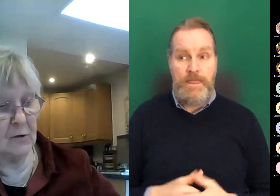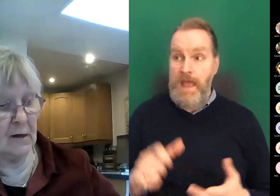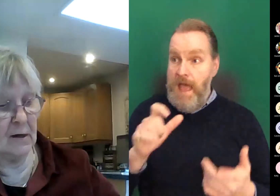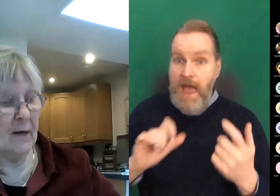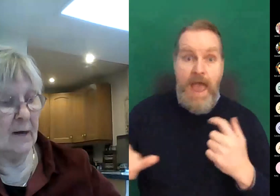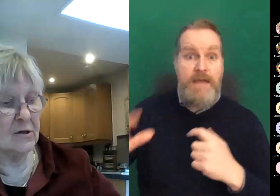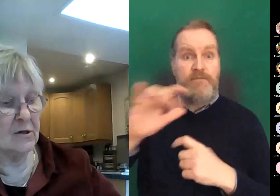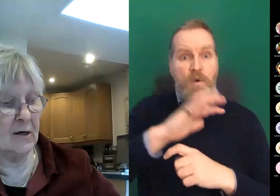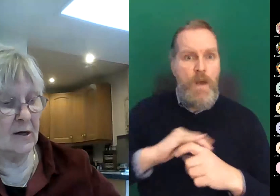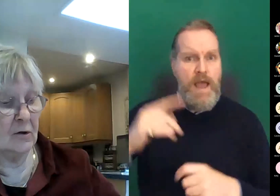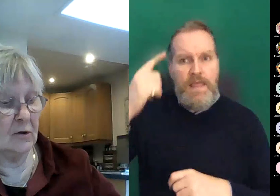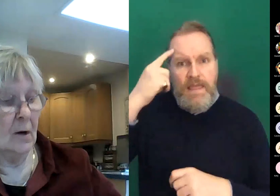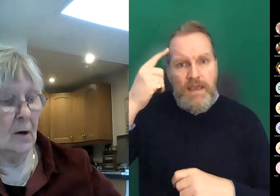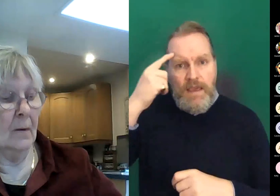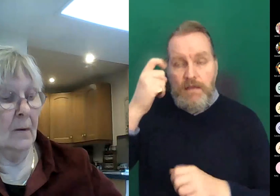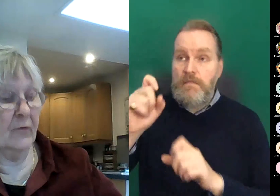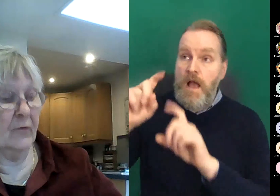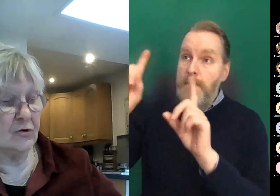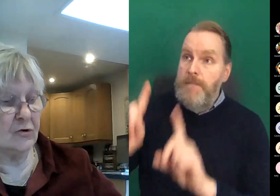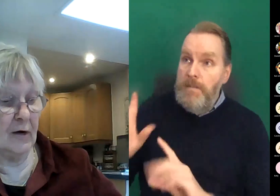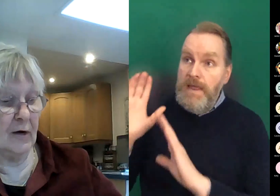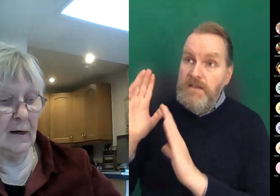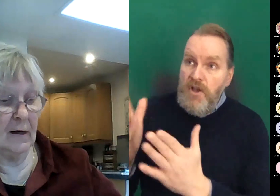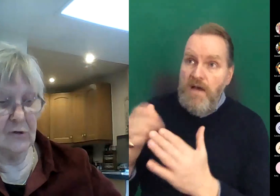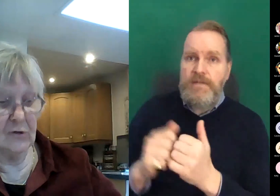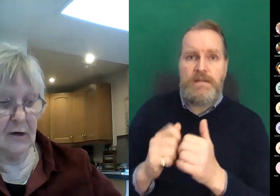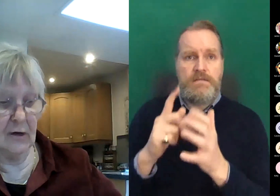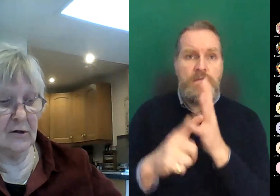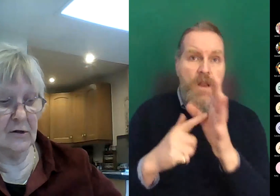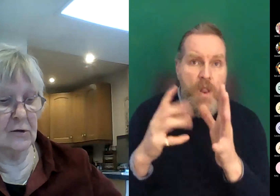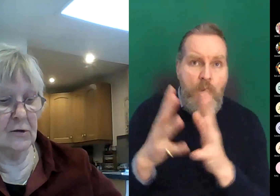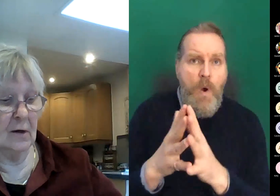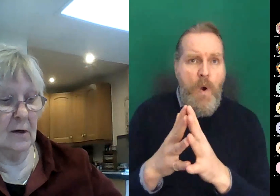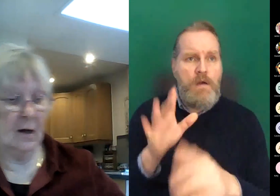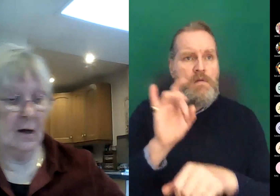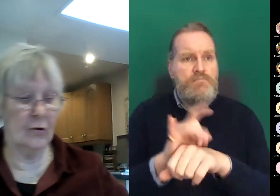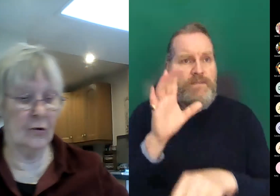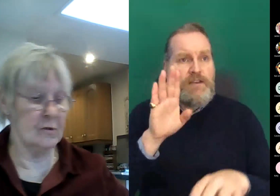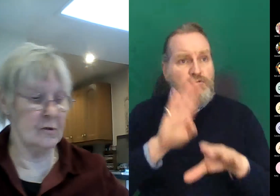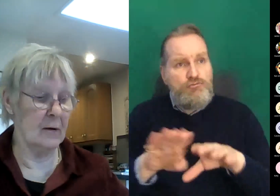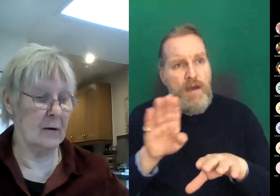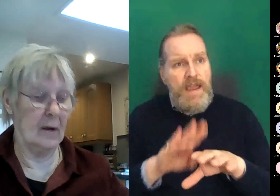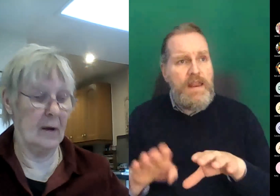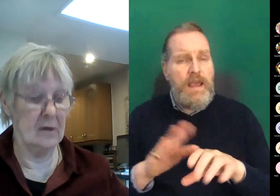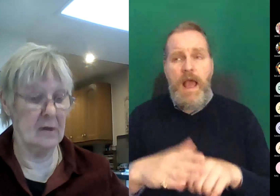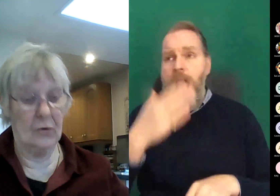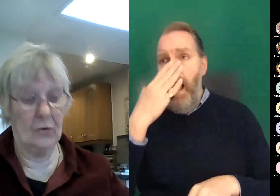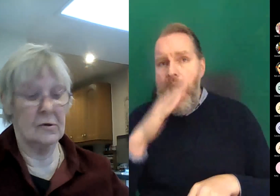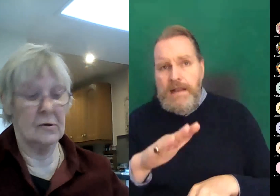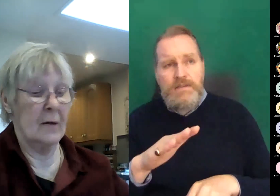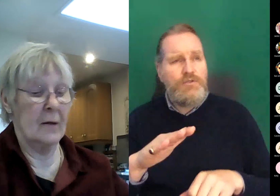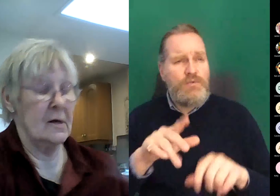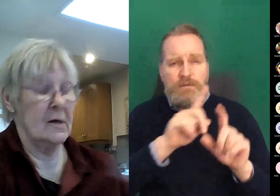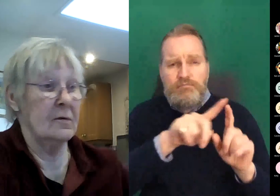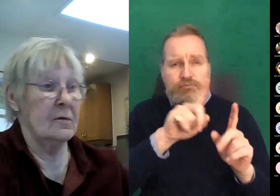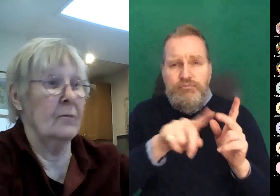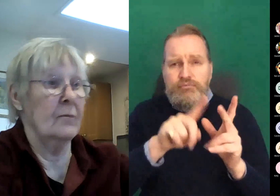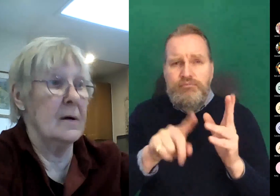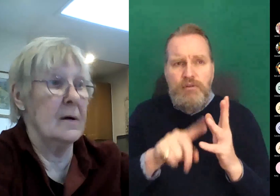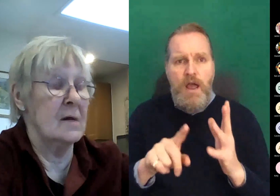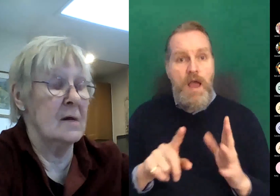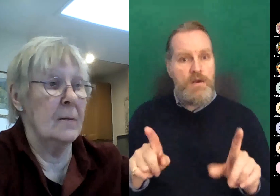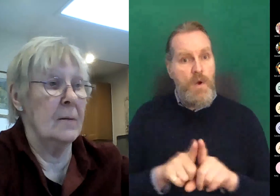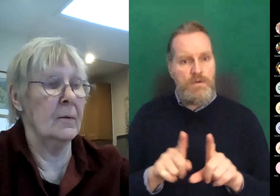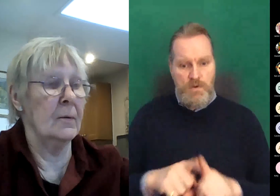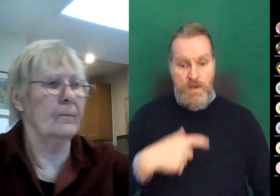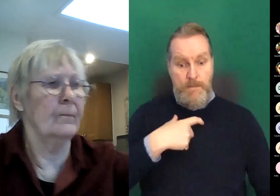service policy, legislation, professional training, and social attitudes in thoughts about themselves